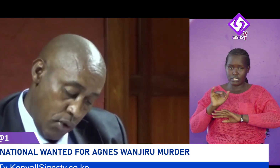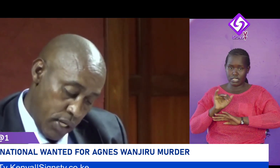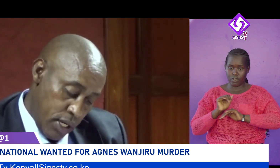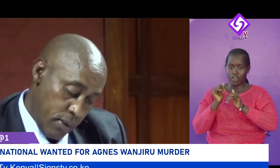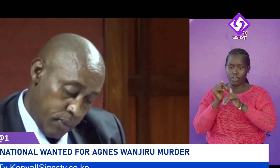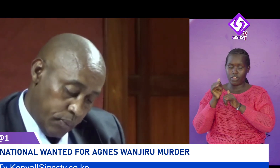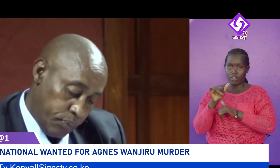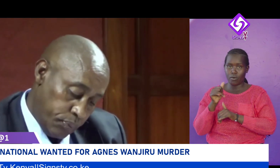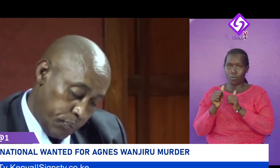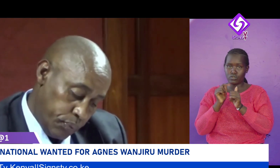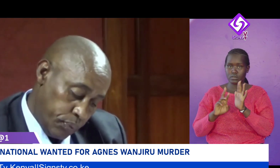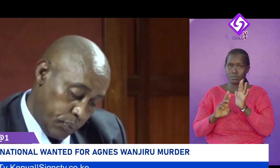it